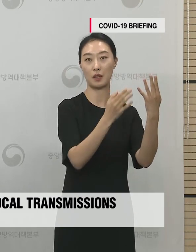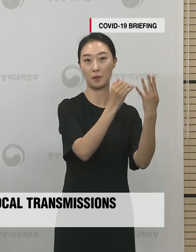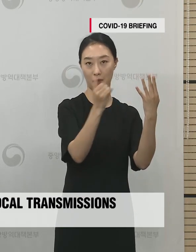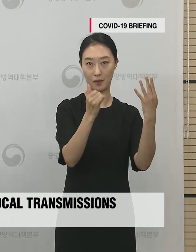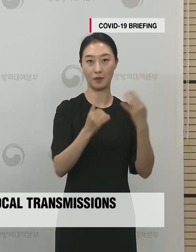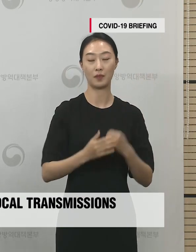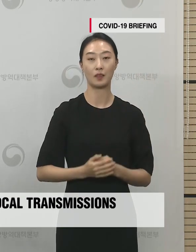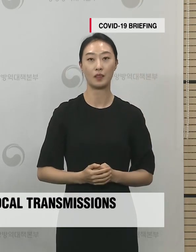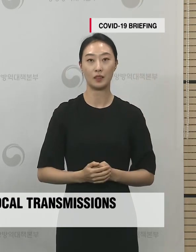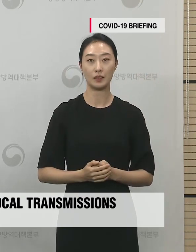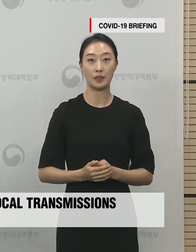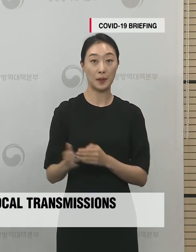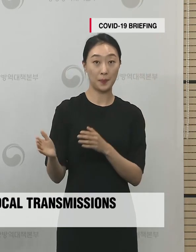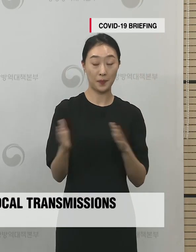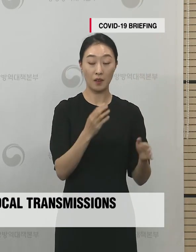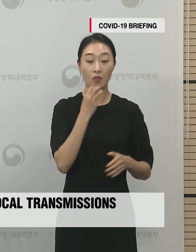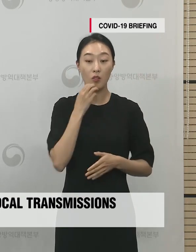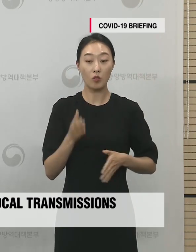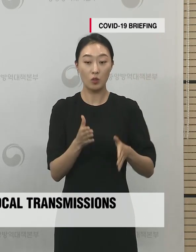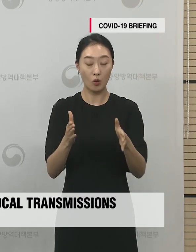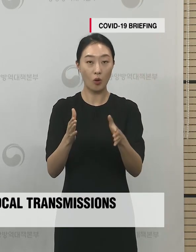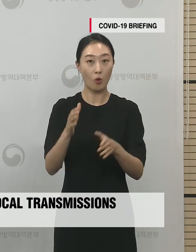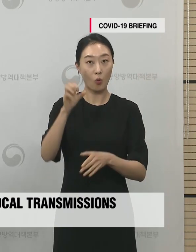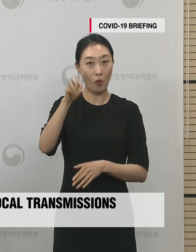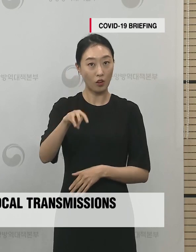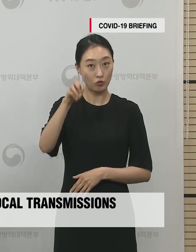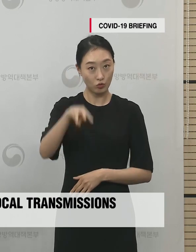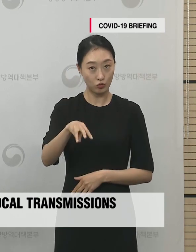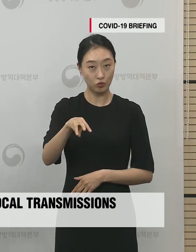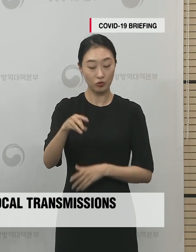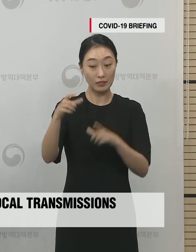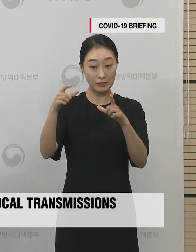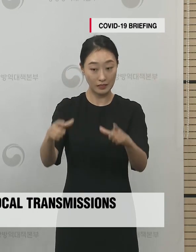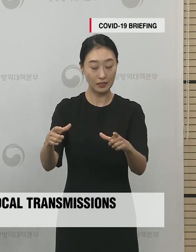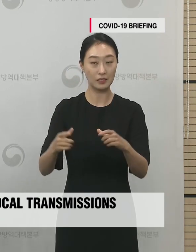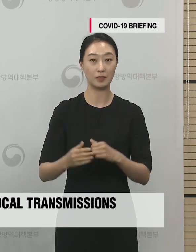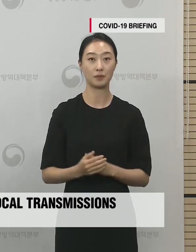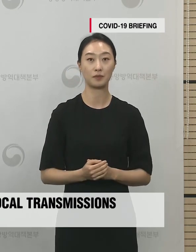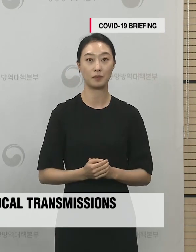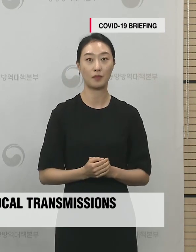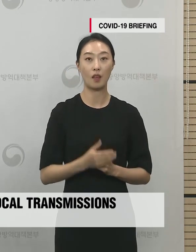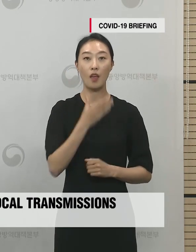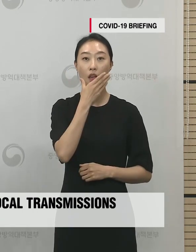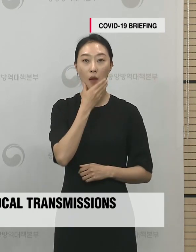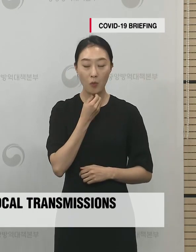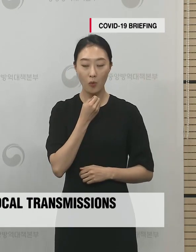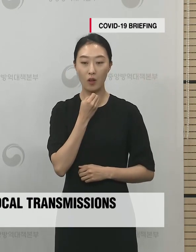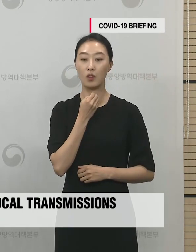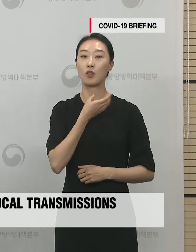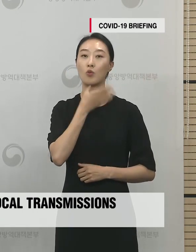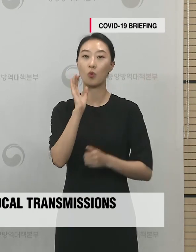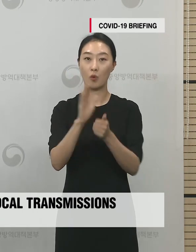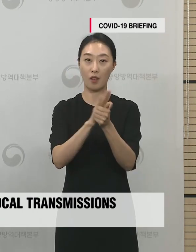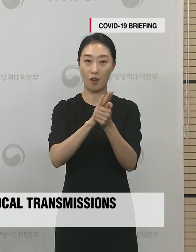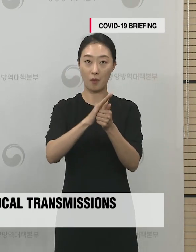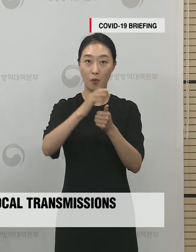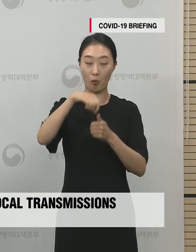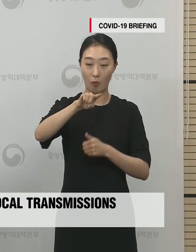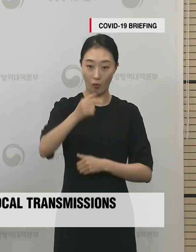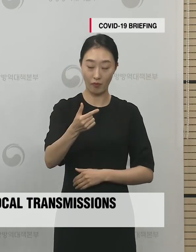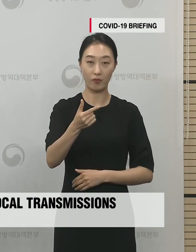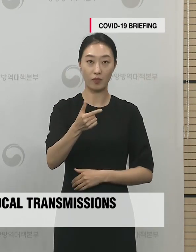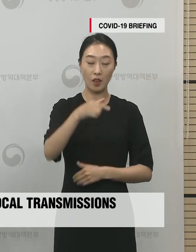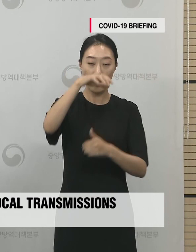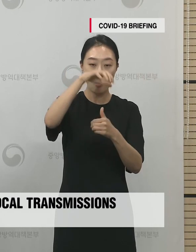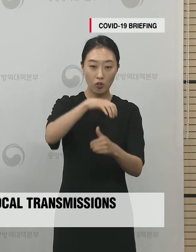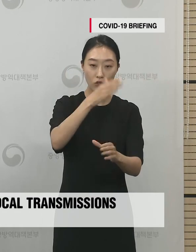the contacts. And in Gyeonggi-do province, patients amount to 54. And at the Happy